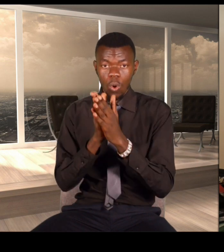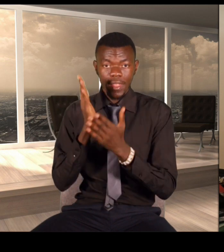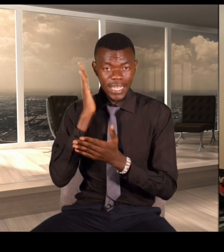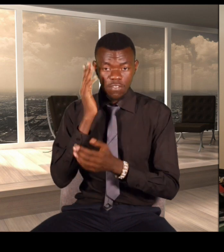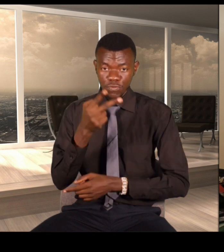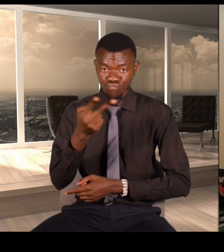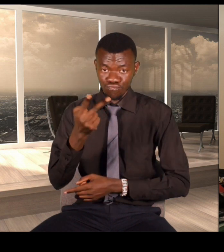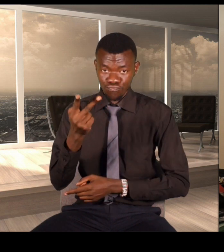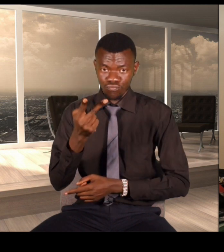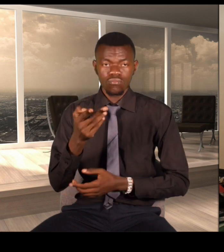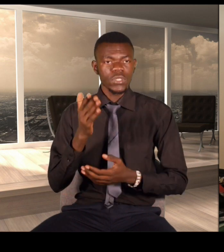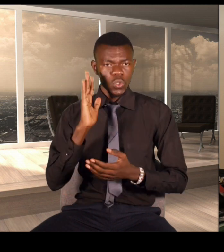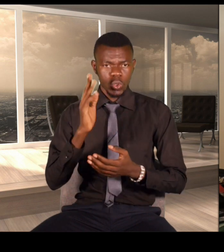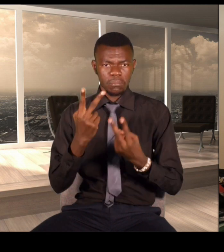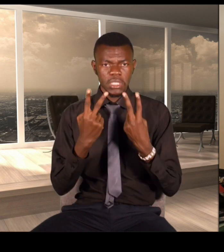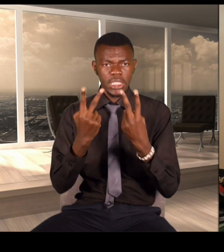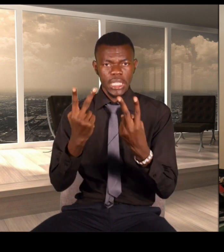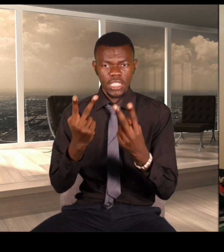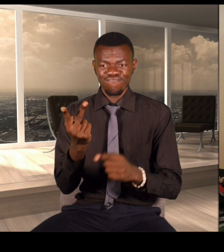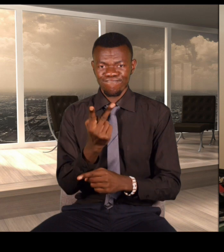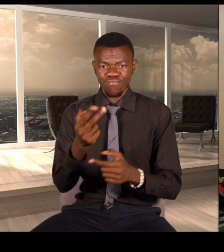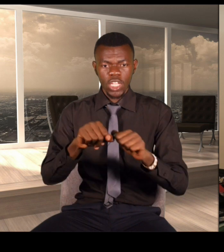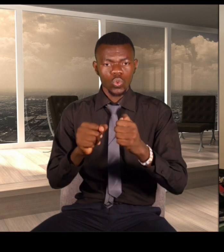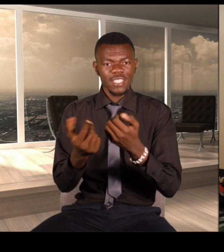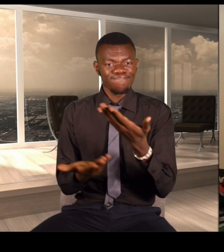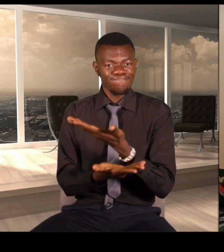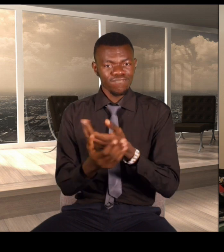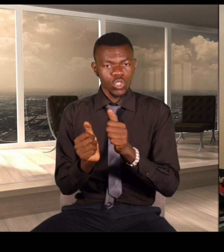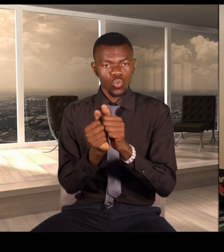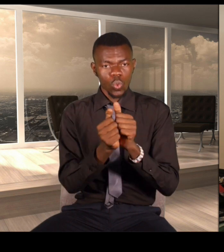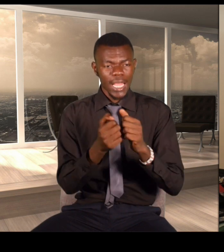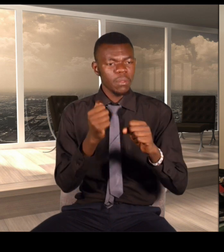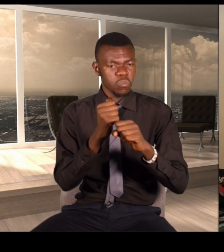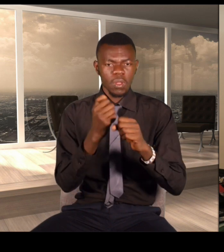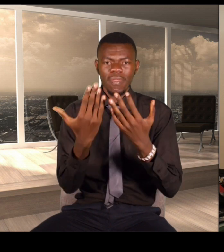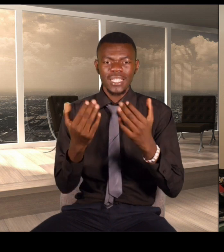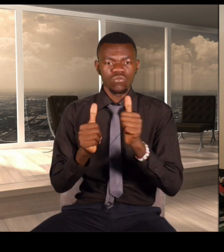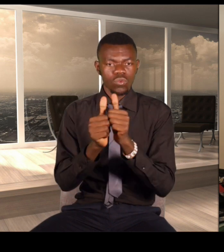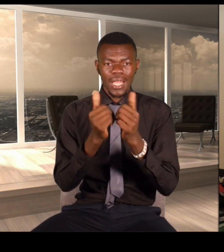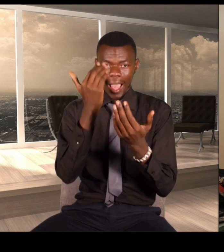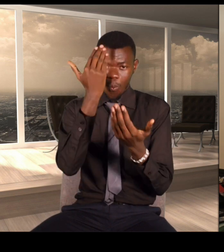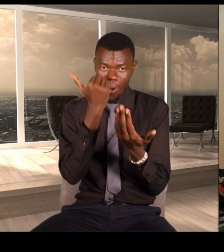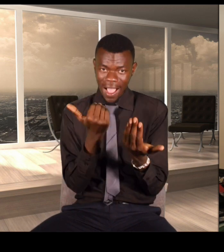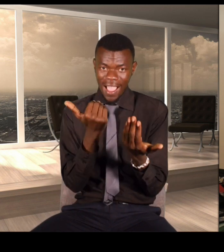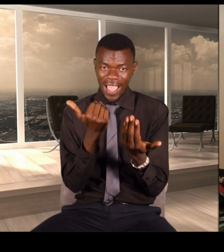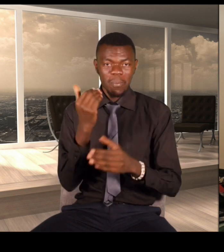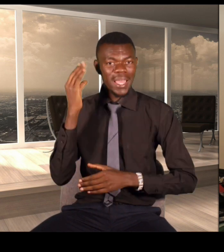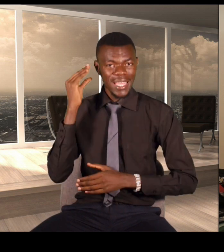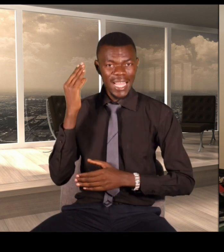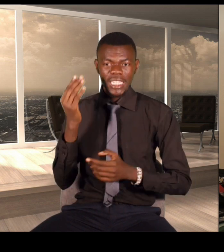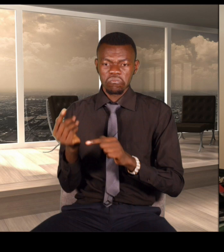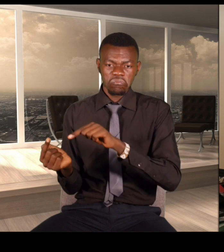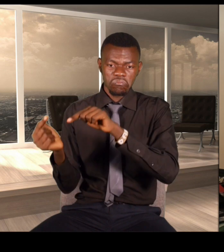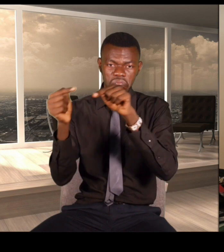deaf students, you will find they socialize together, they do their things together, because the